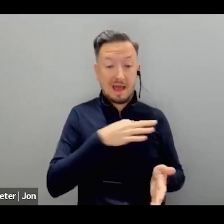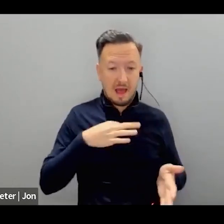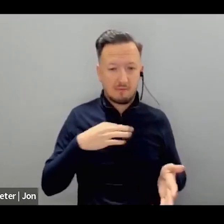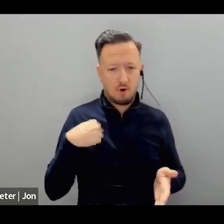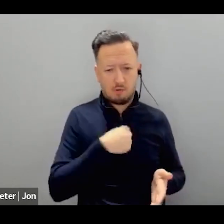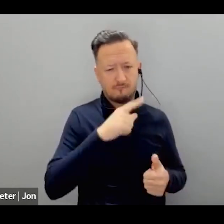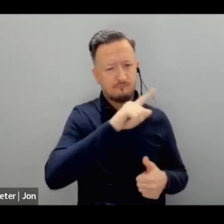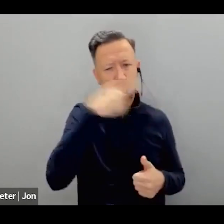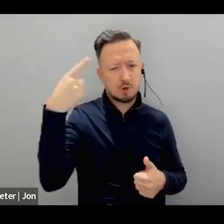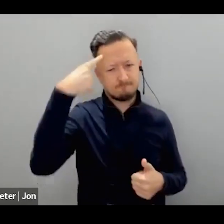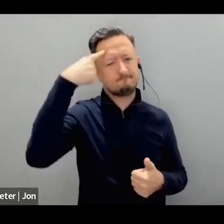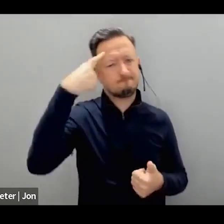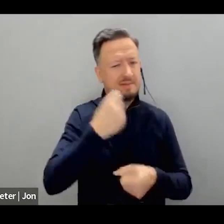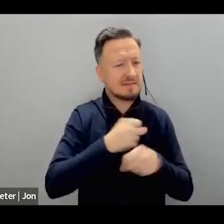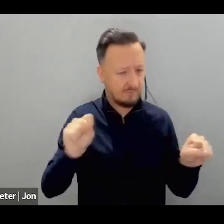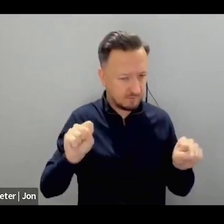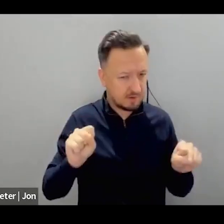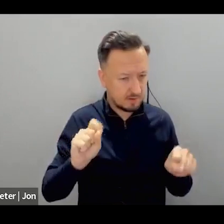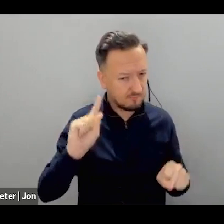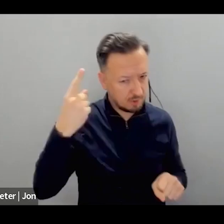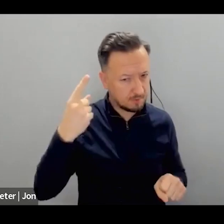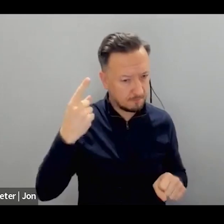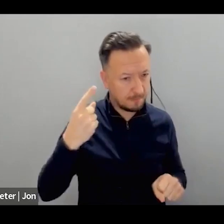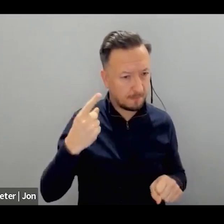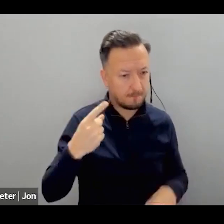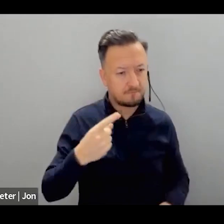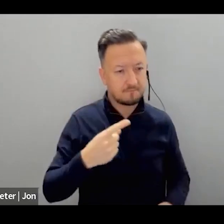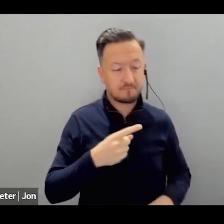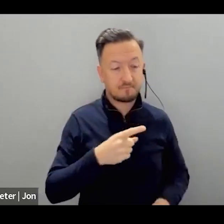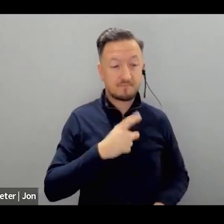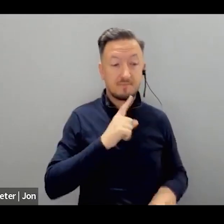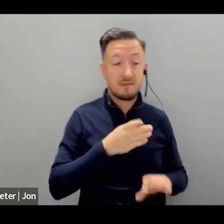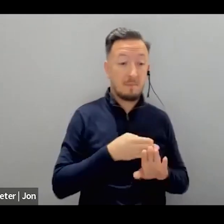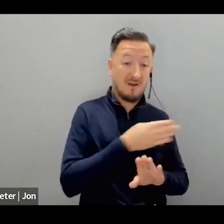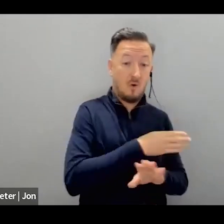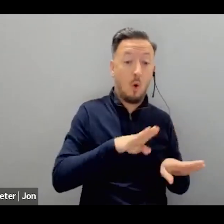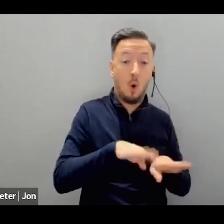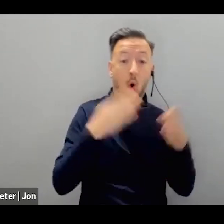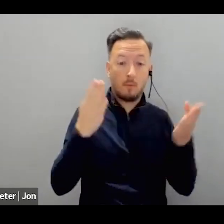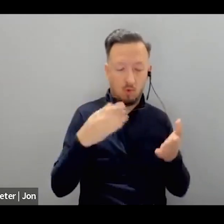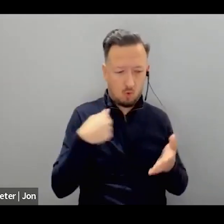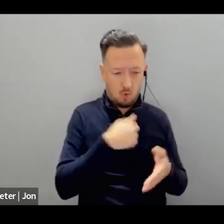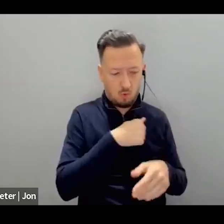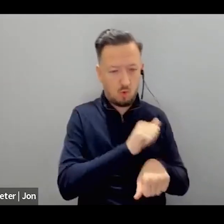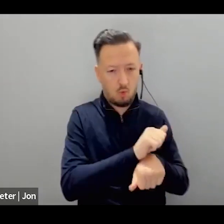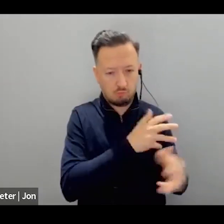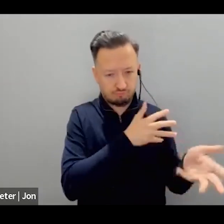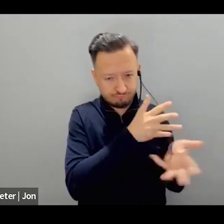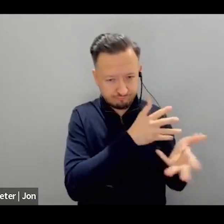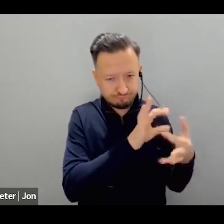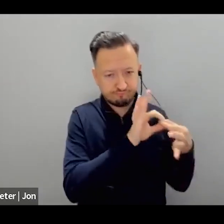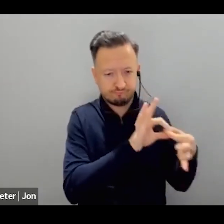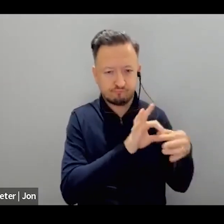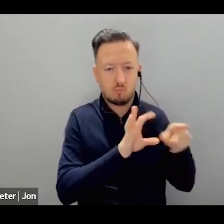always first and paramount. From the very beginning, prior to reopening, we've worked with the water system to ensure